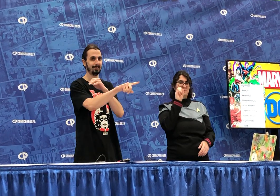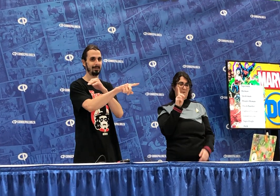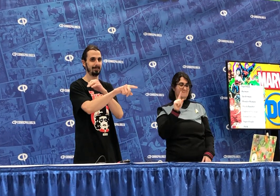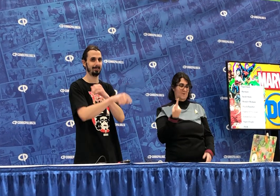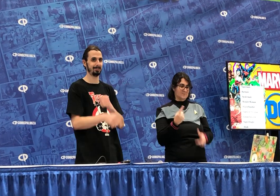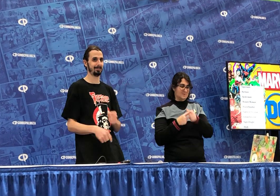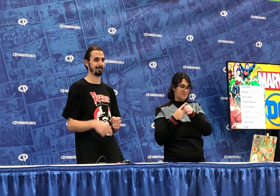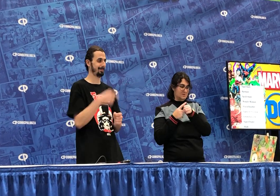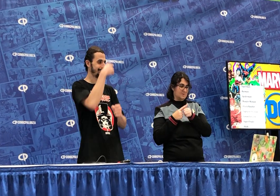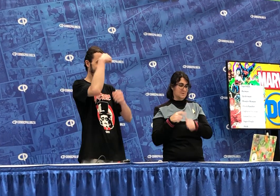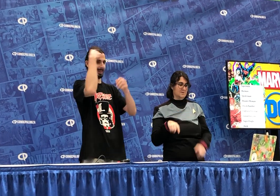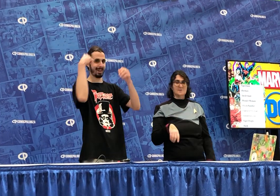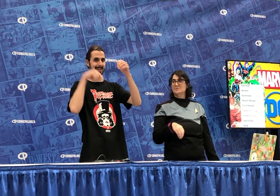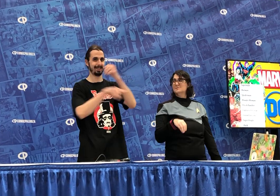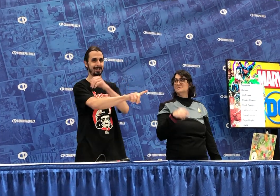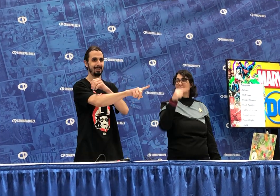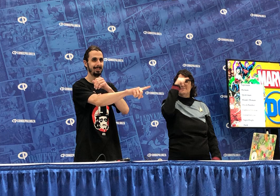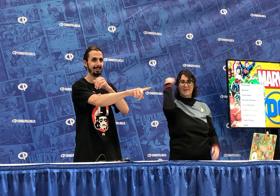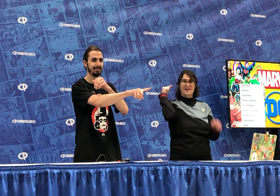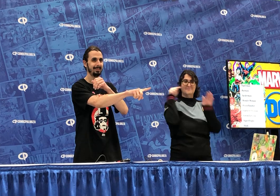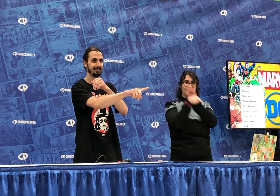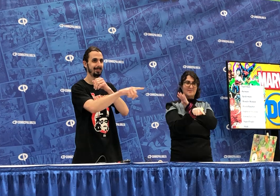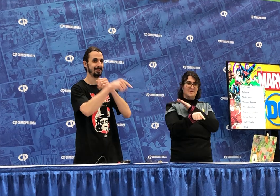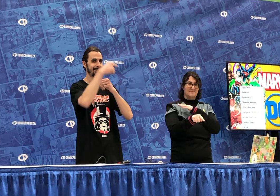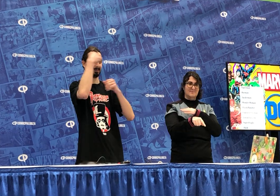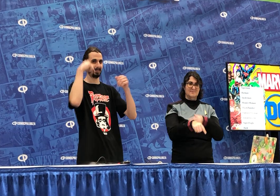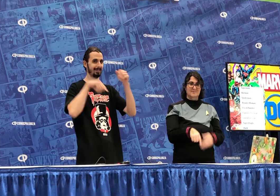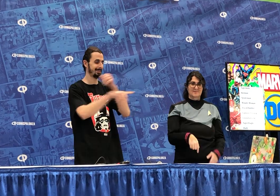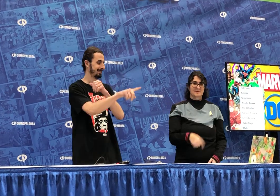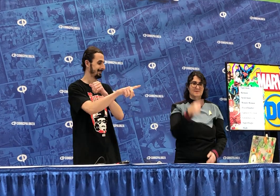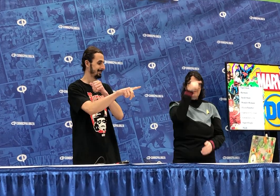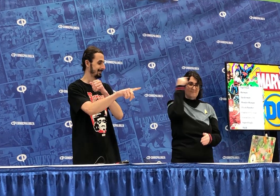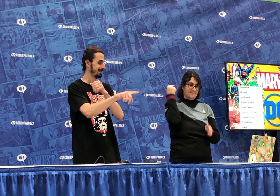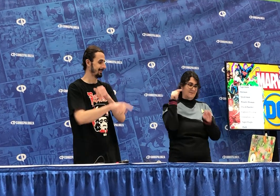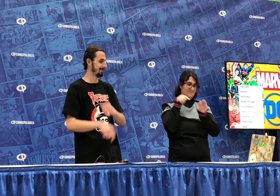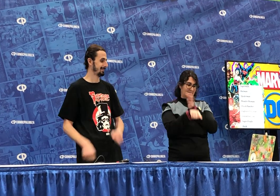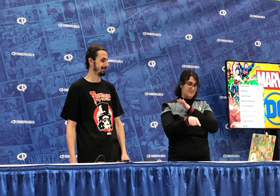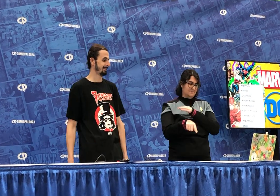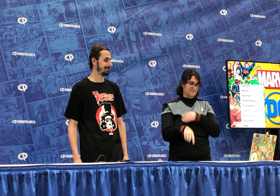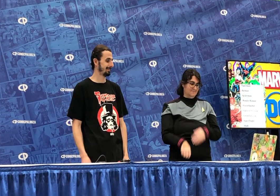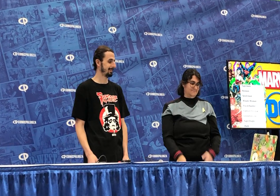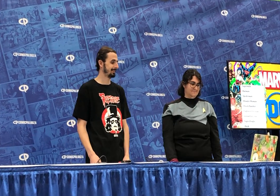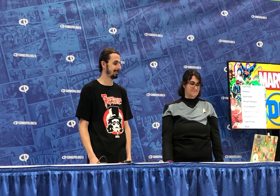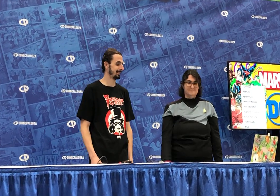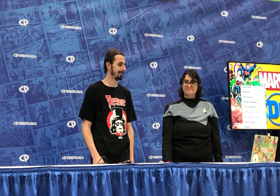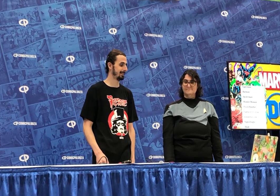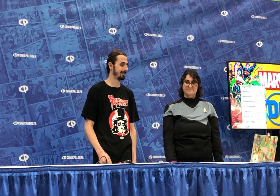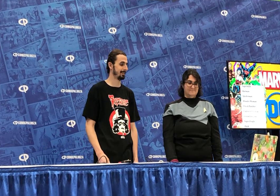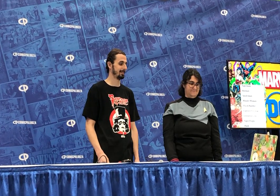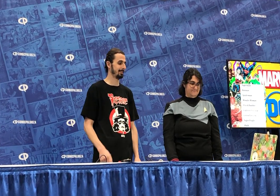spell, or then you can do black and then spell widow, or you could do black after you've at least established that and signed Black Pill.